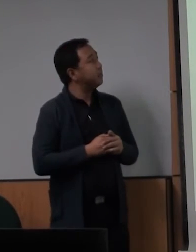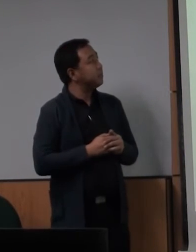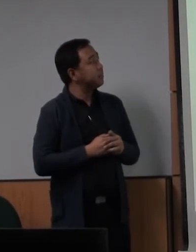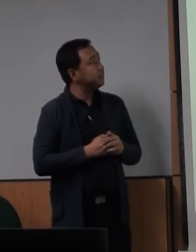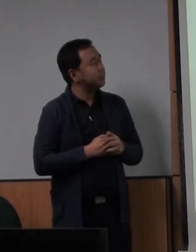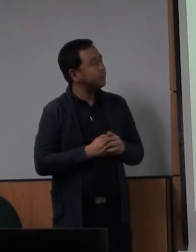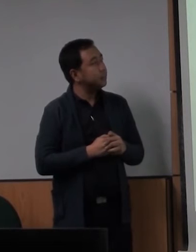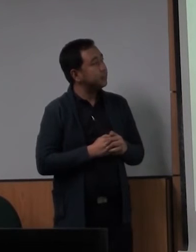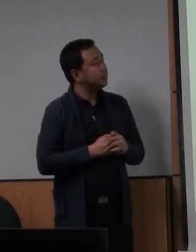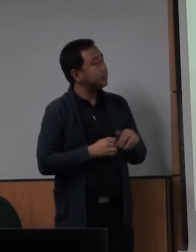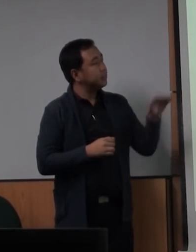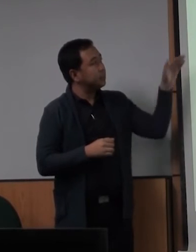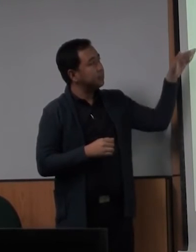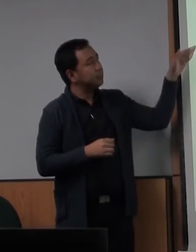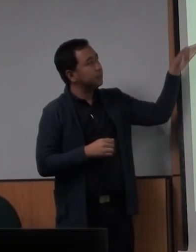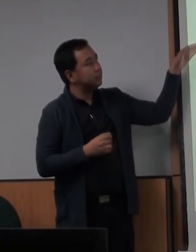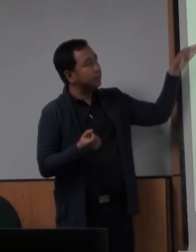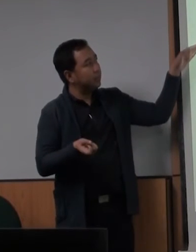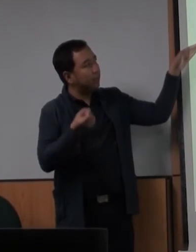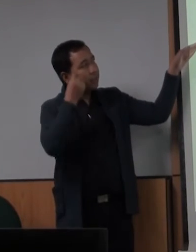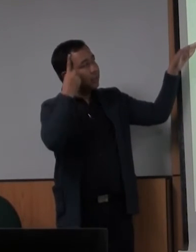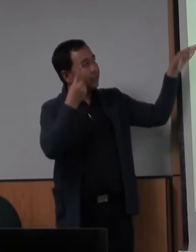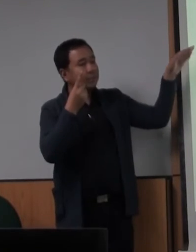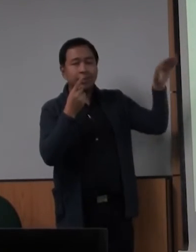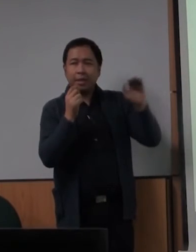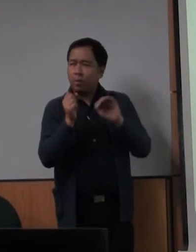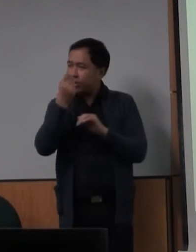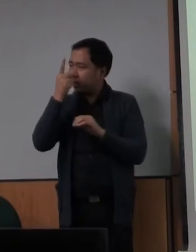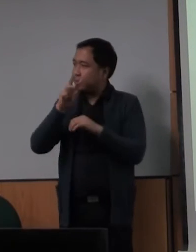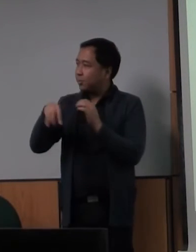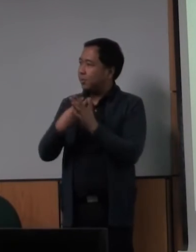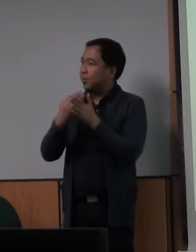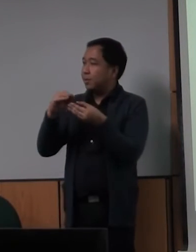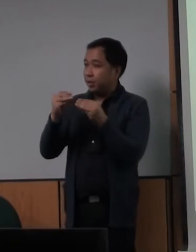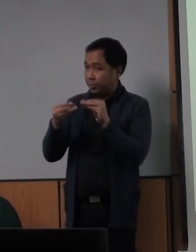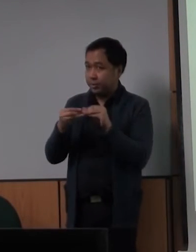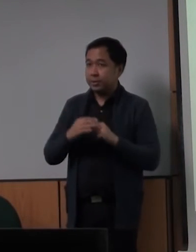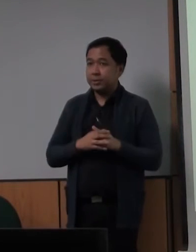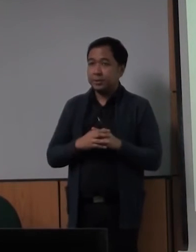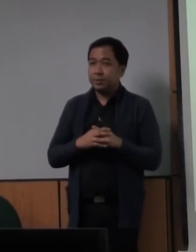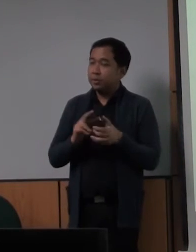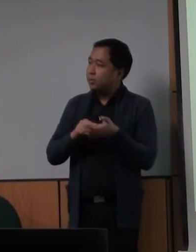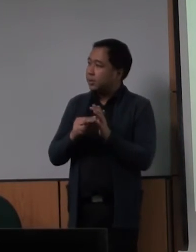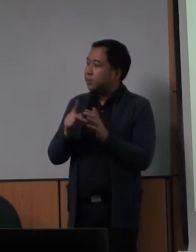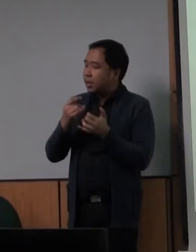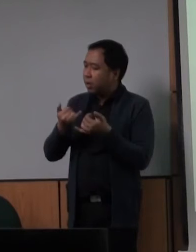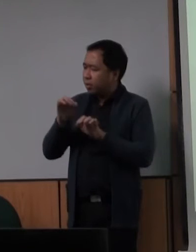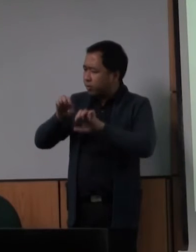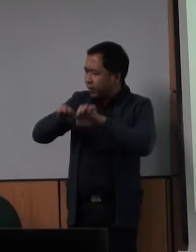Okay, comprehension of full numbers. So that will be the one need to be measured on this